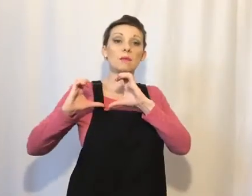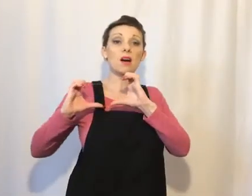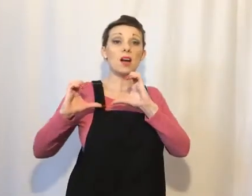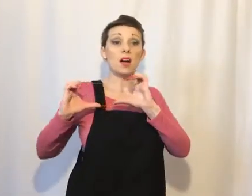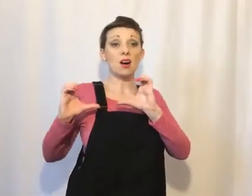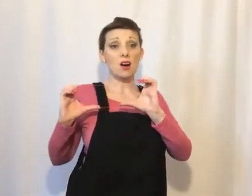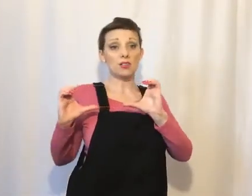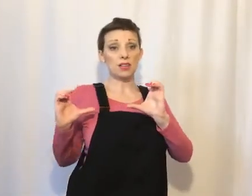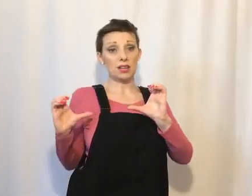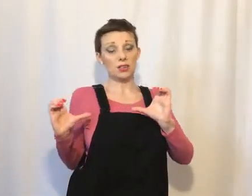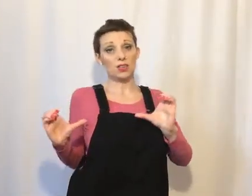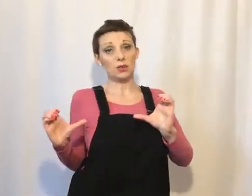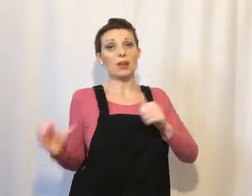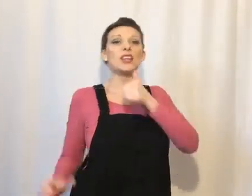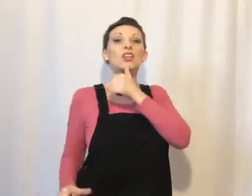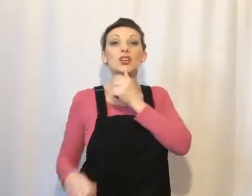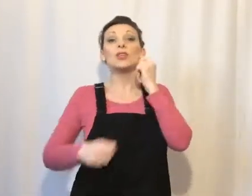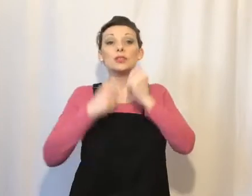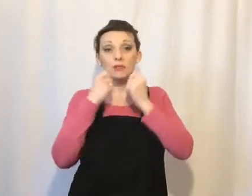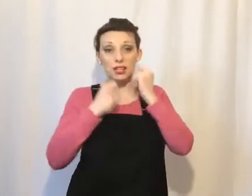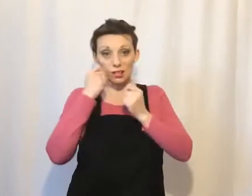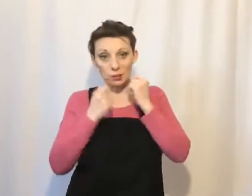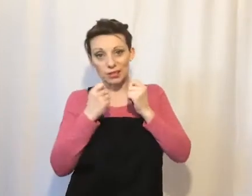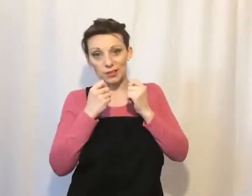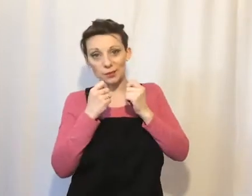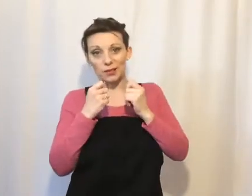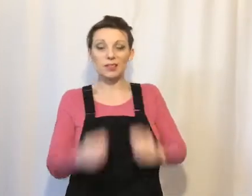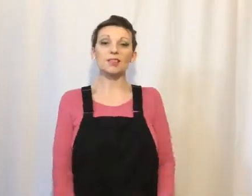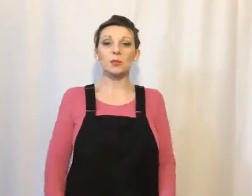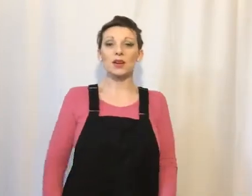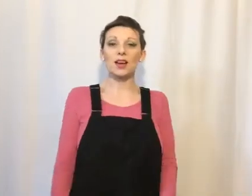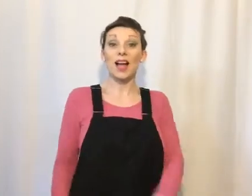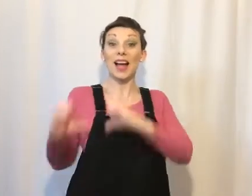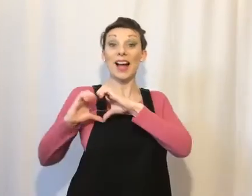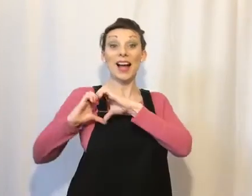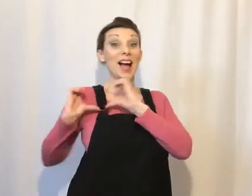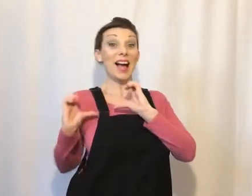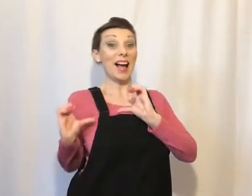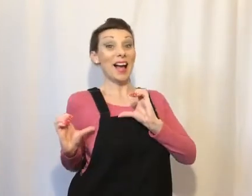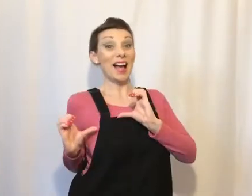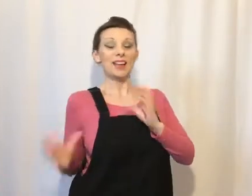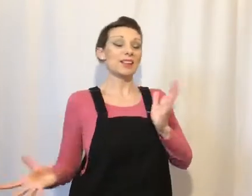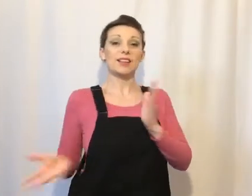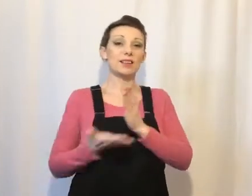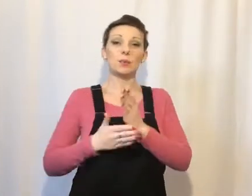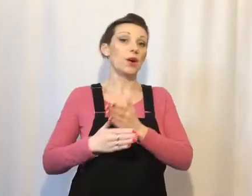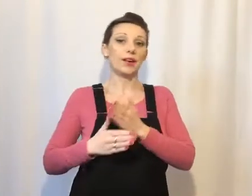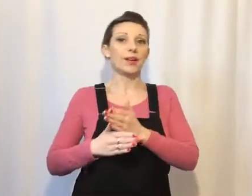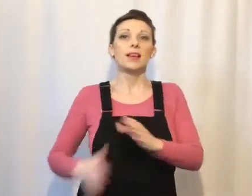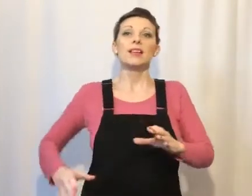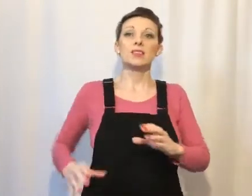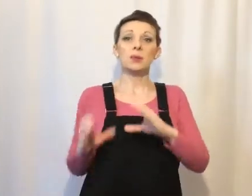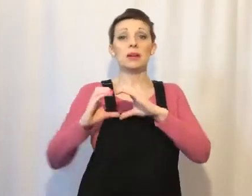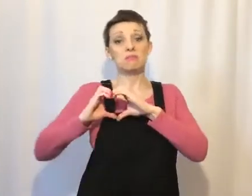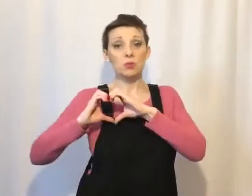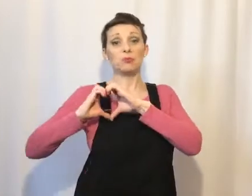my heart into. And you've got to use facial expressions as well. So there's no point going, because that doesn't work. It's got to be, will break